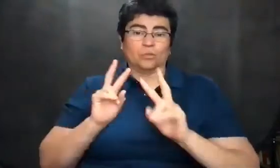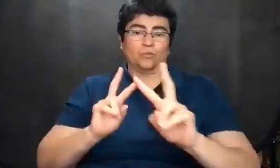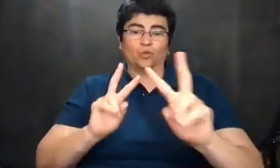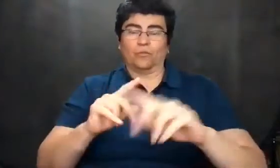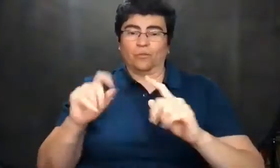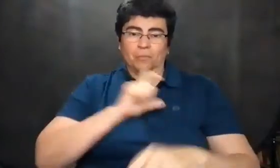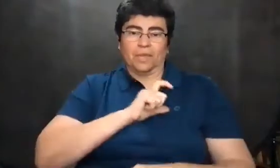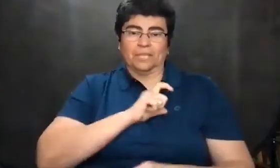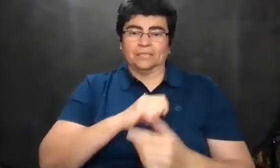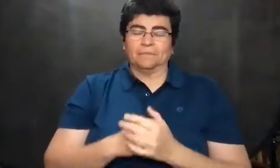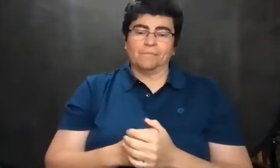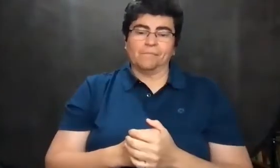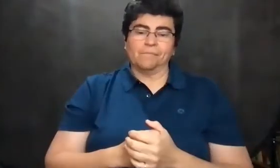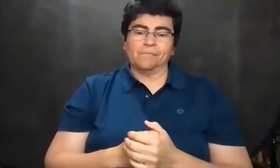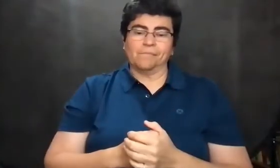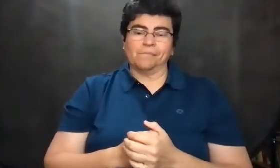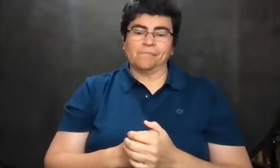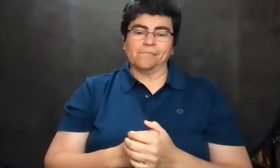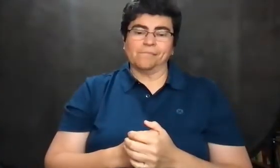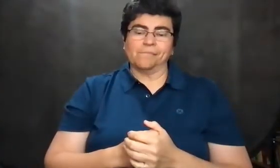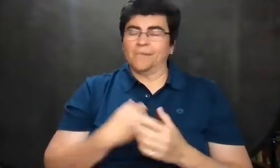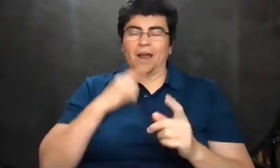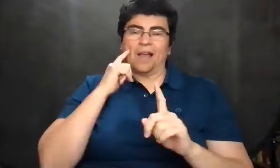the point that I guess I sort of got lost there for a minute, I'm sorry.